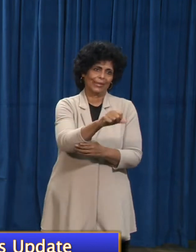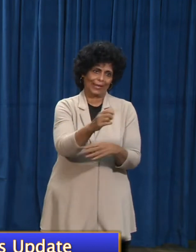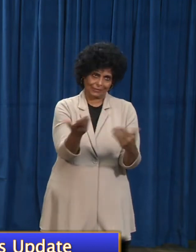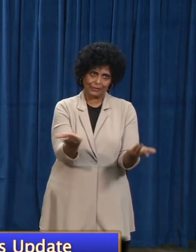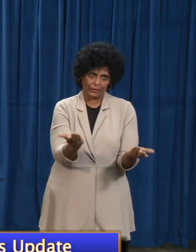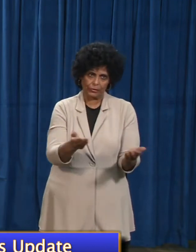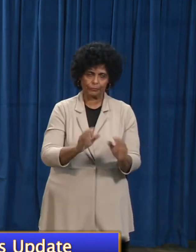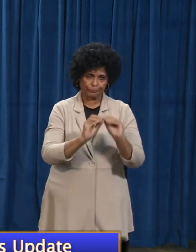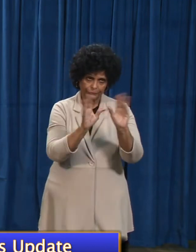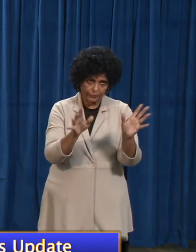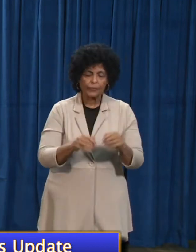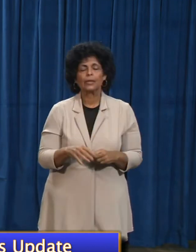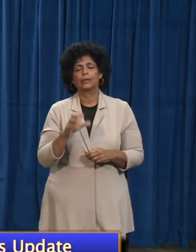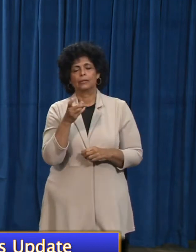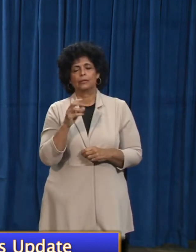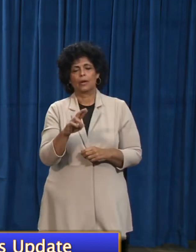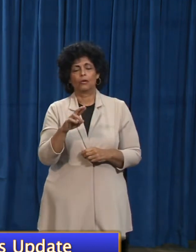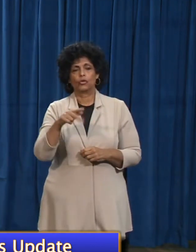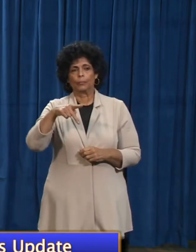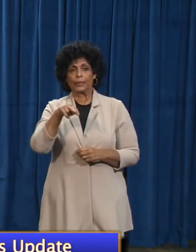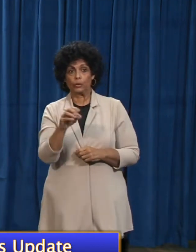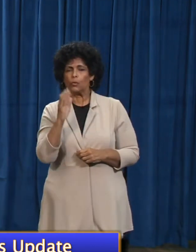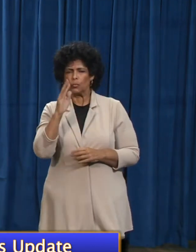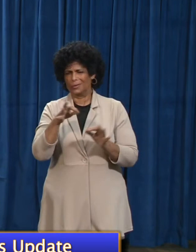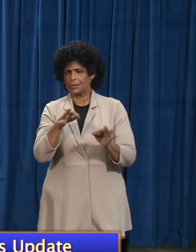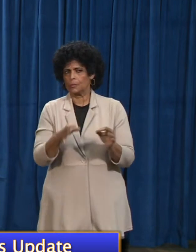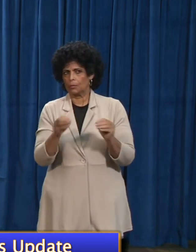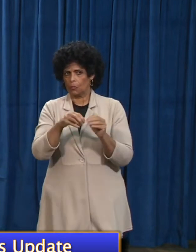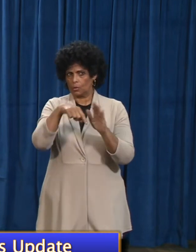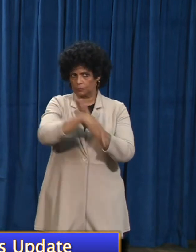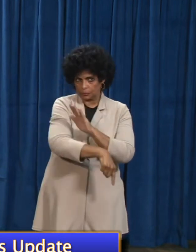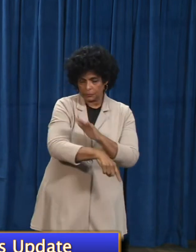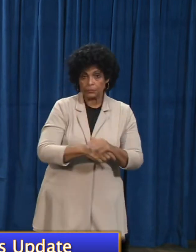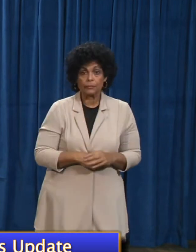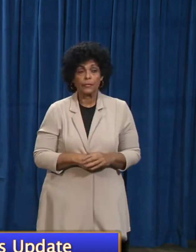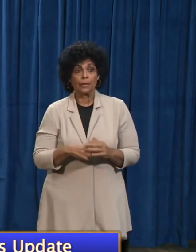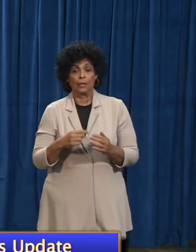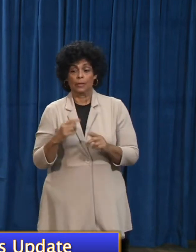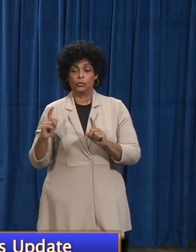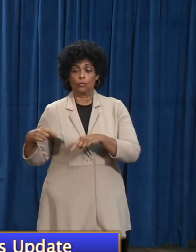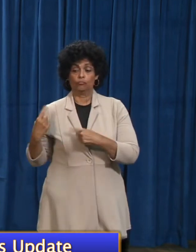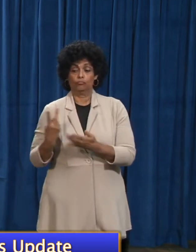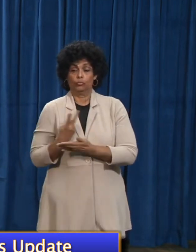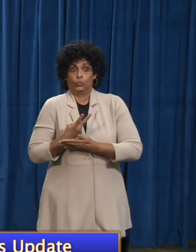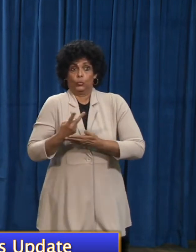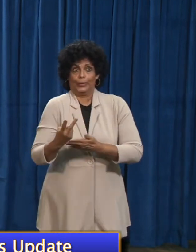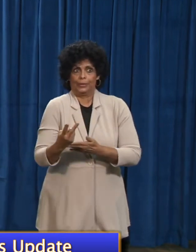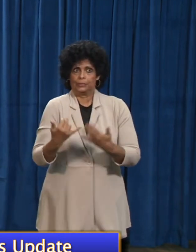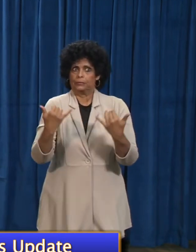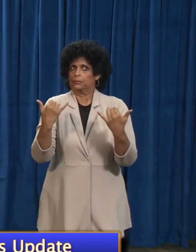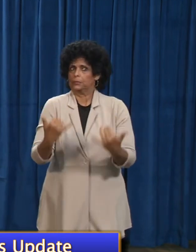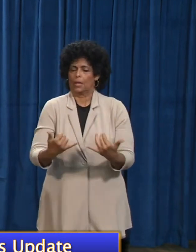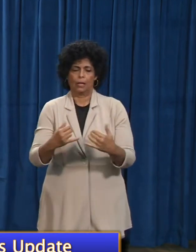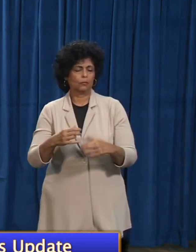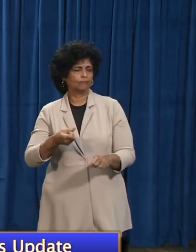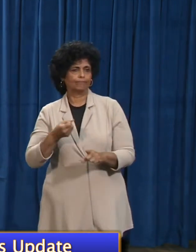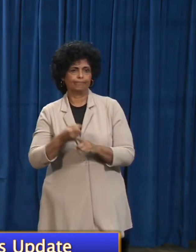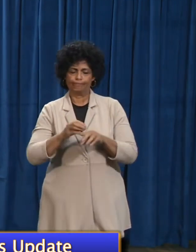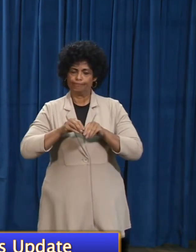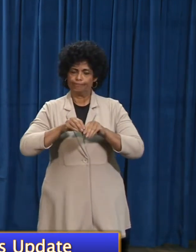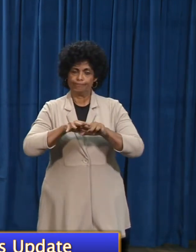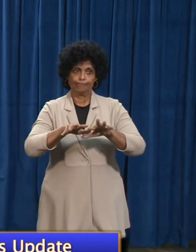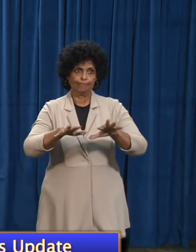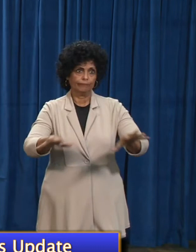more specifically about that. Over the past 2 weeks, it has taken hold and now has